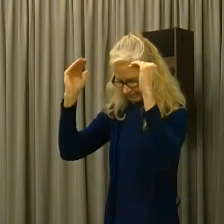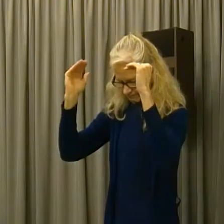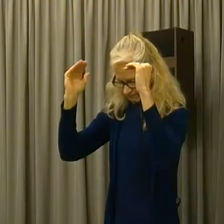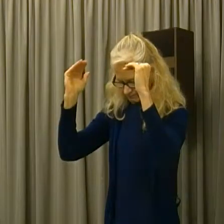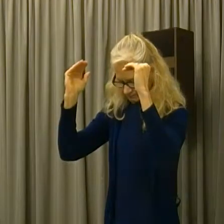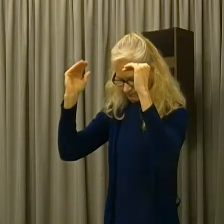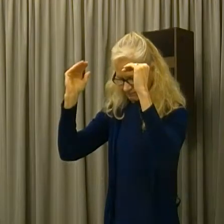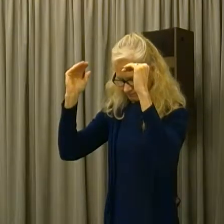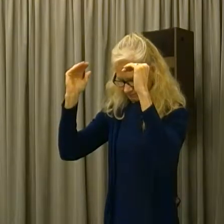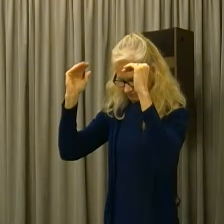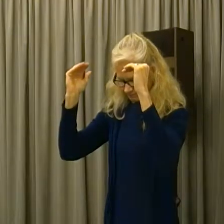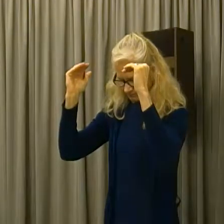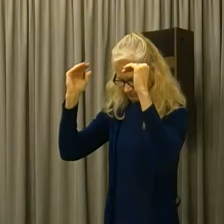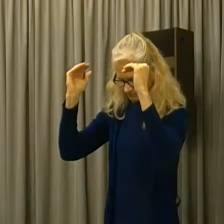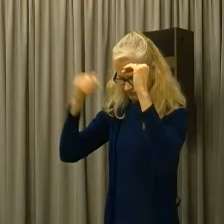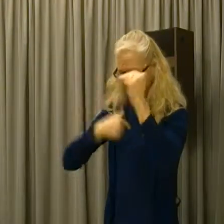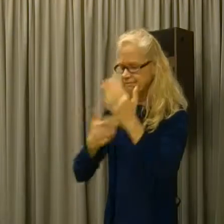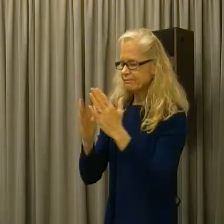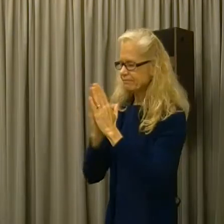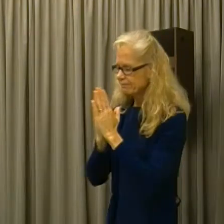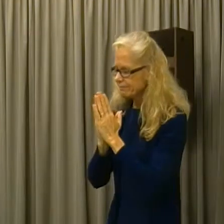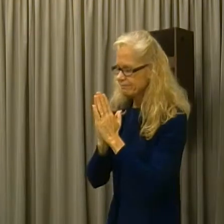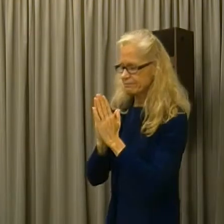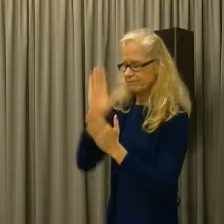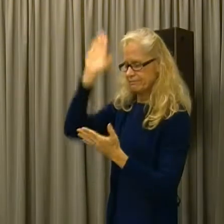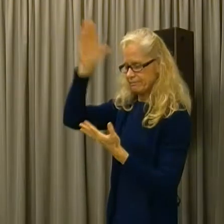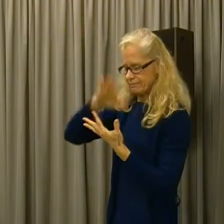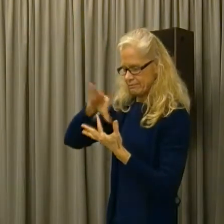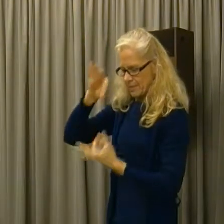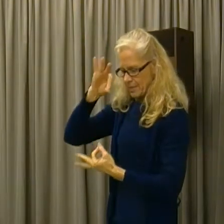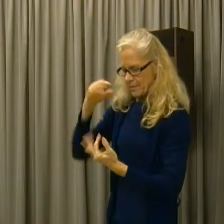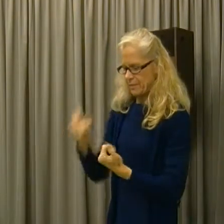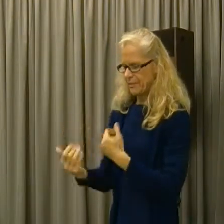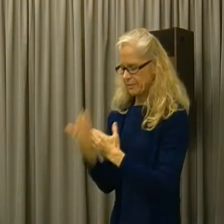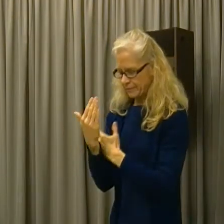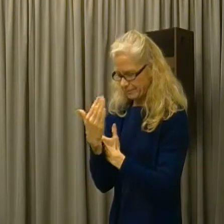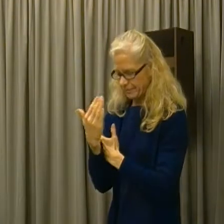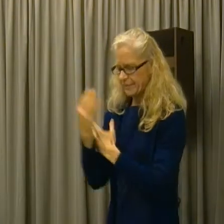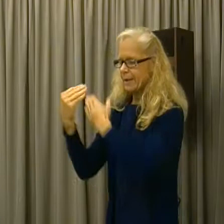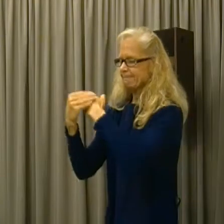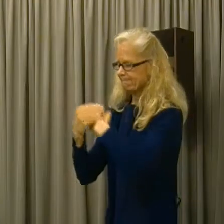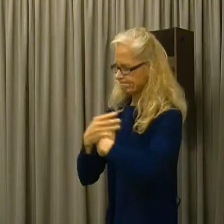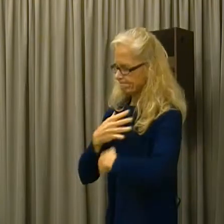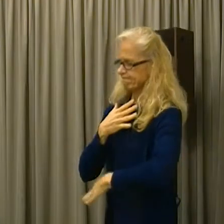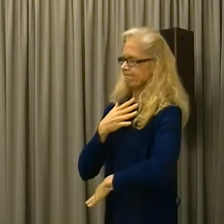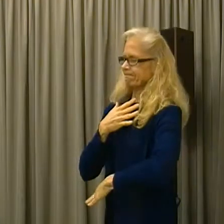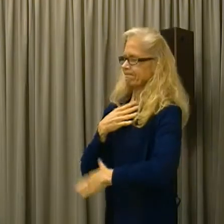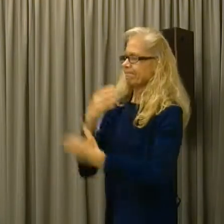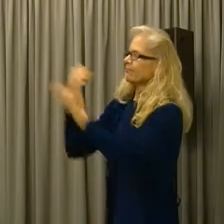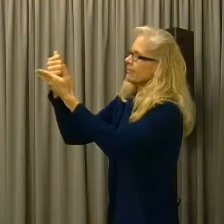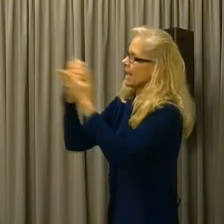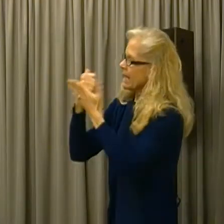I pray for the filling of your Spirit this morning. Help me ministering the Word of God to your people. Help my dear